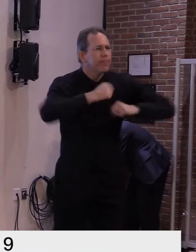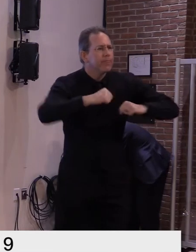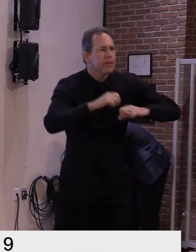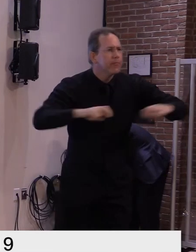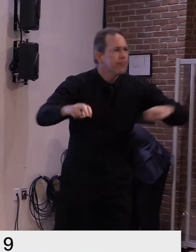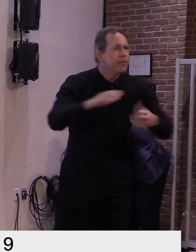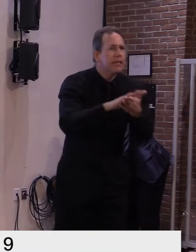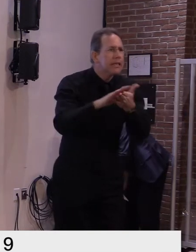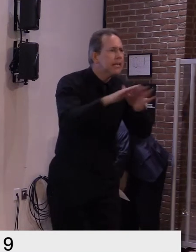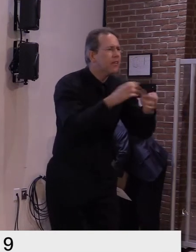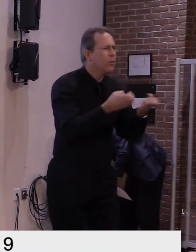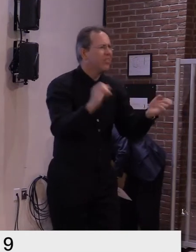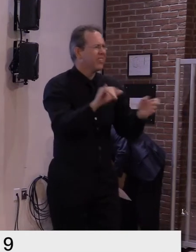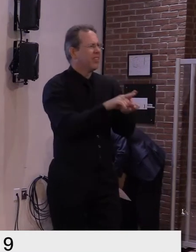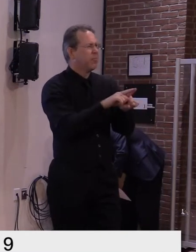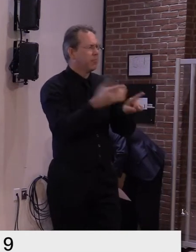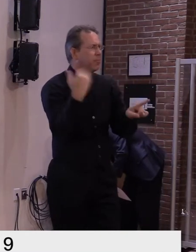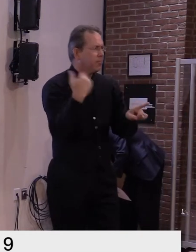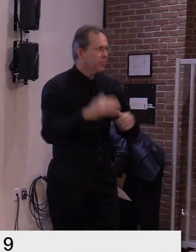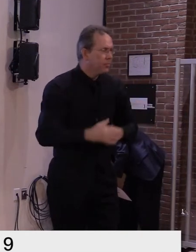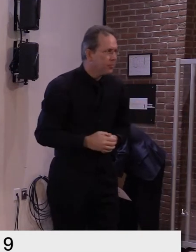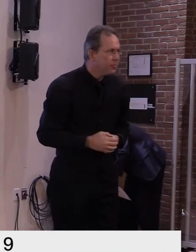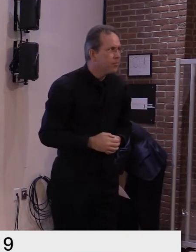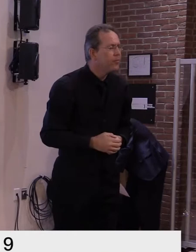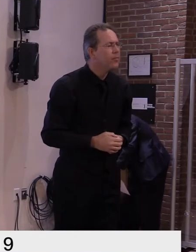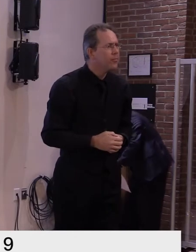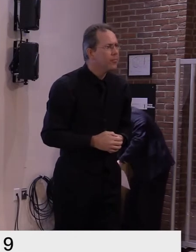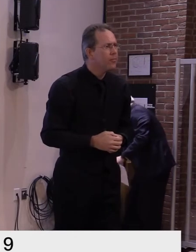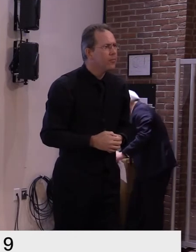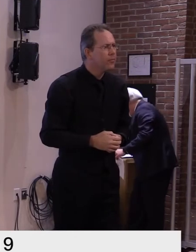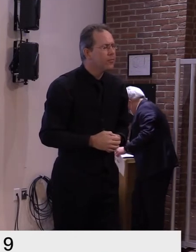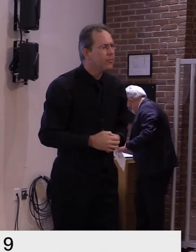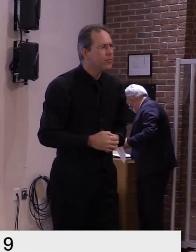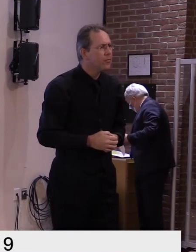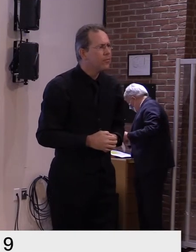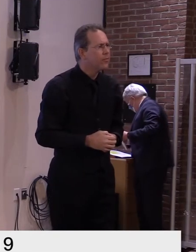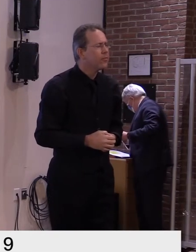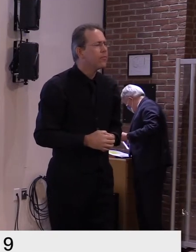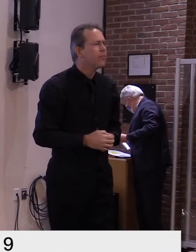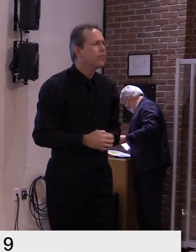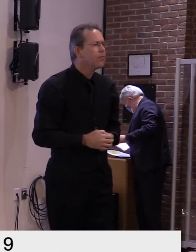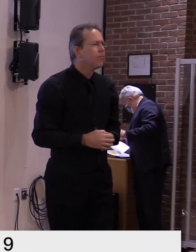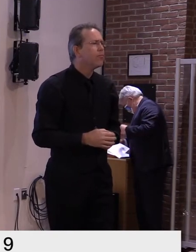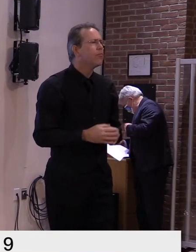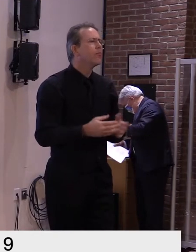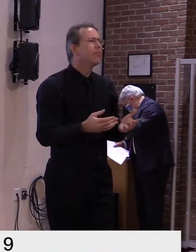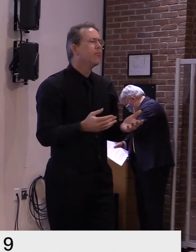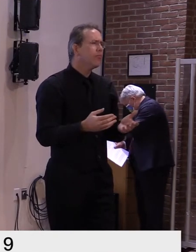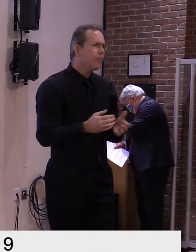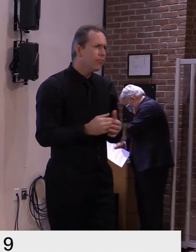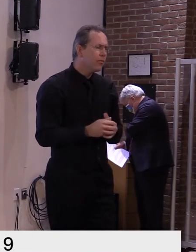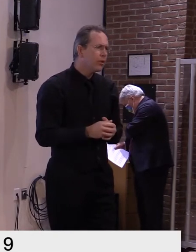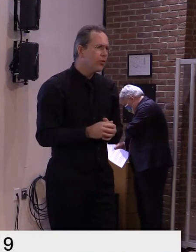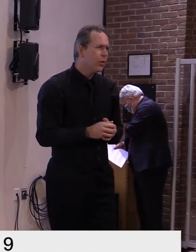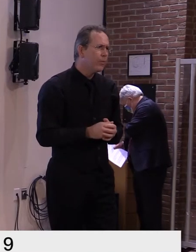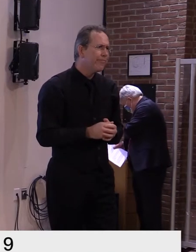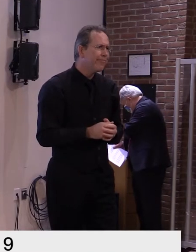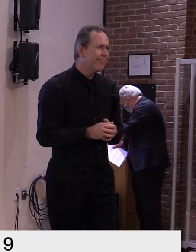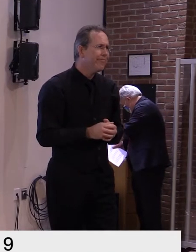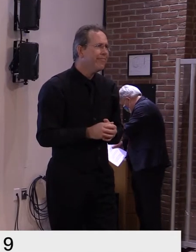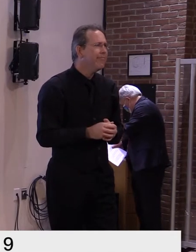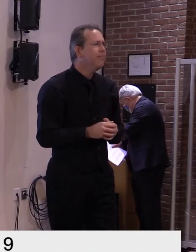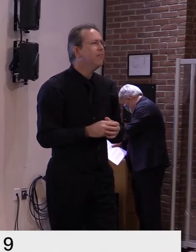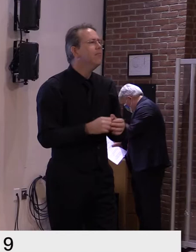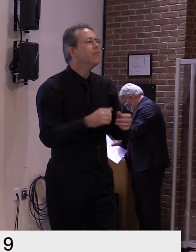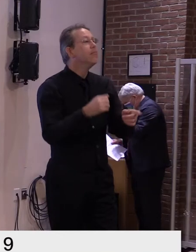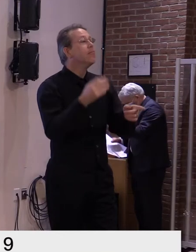funding, Vermont's expected to receive about $127 million under the ESSER program. Originally under the CARES Act, the original ESSER funding,